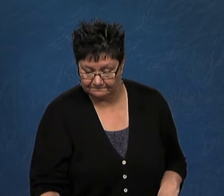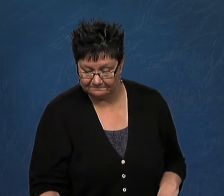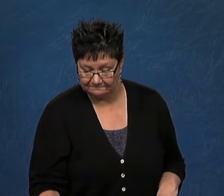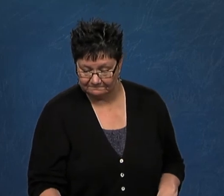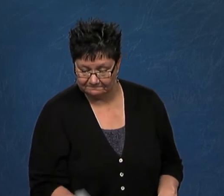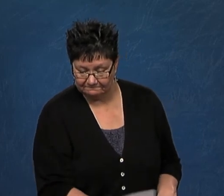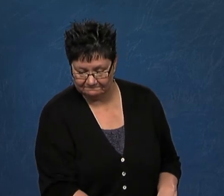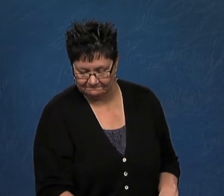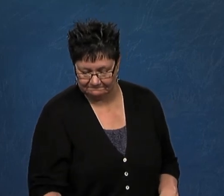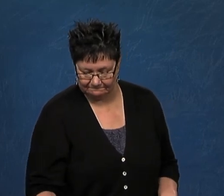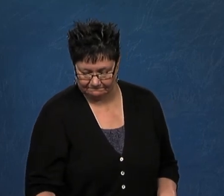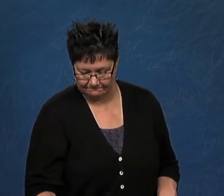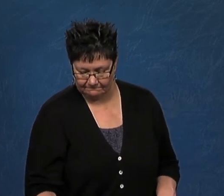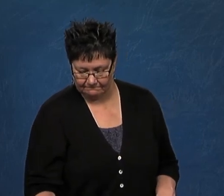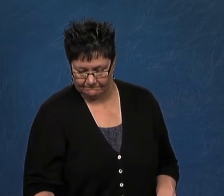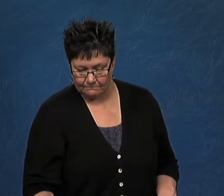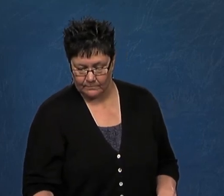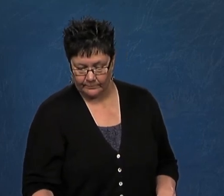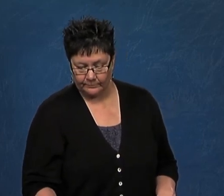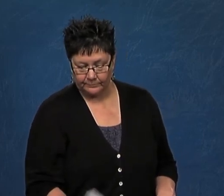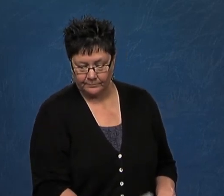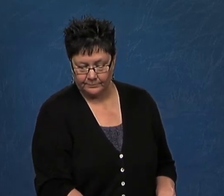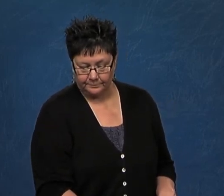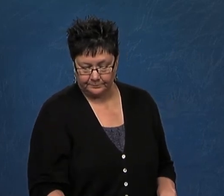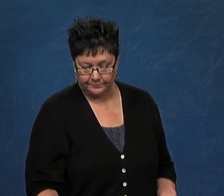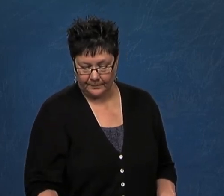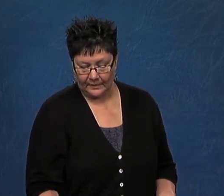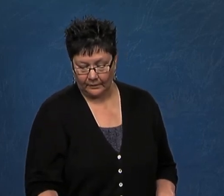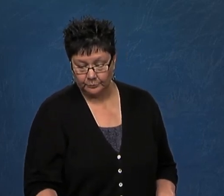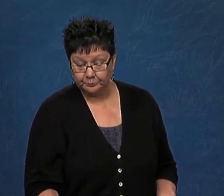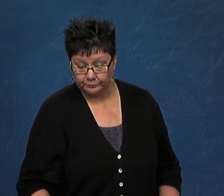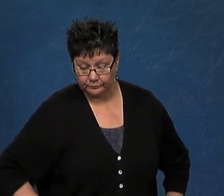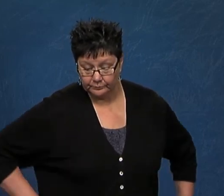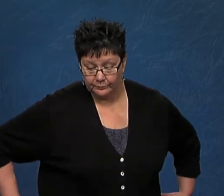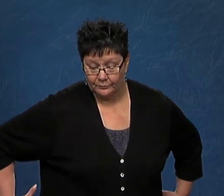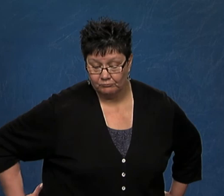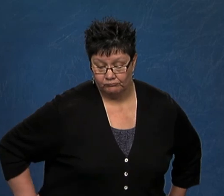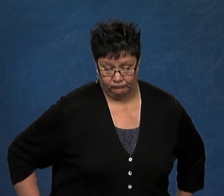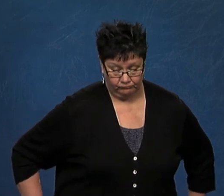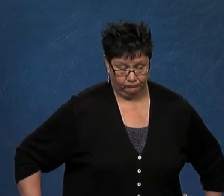the proceedings as well as during the proceedings and well after.